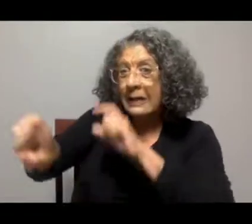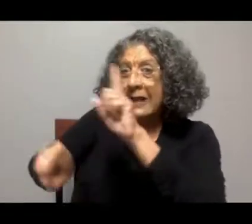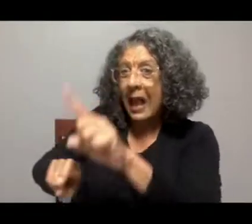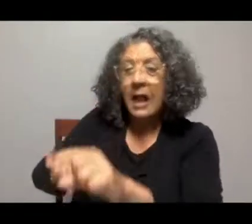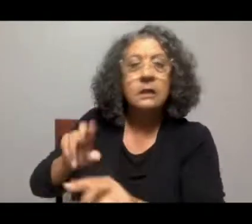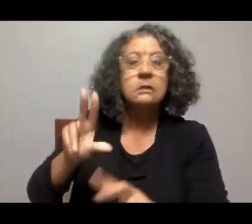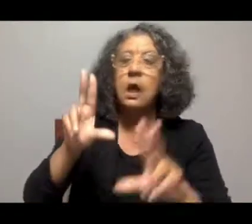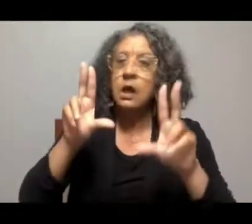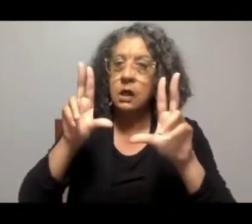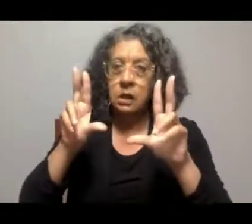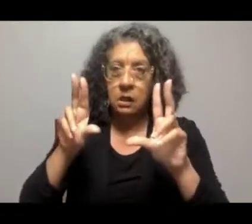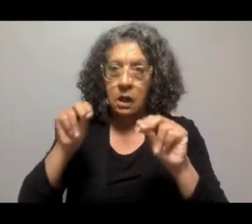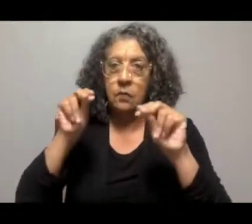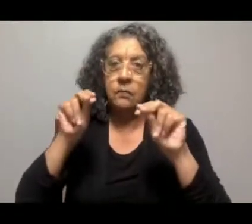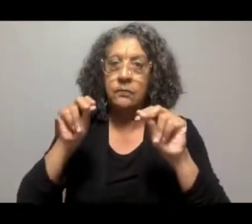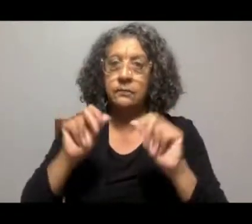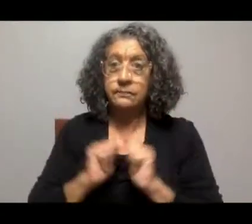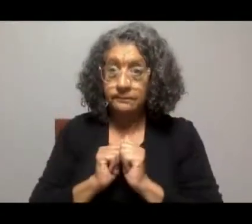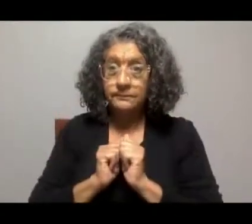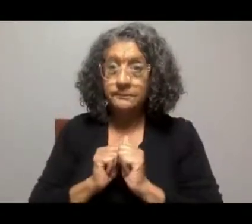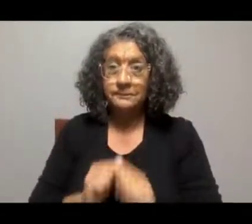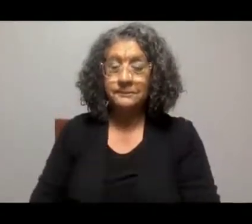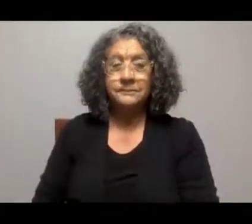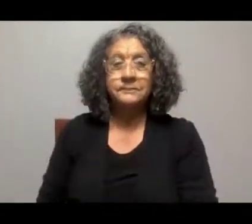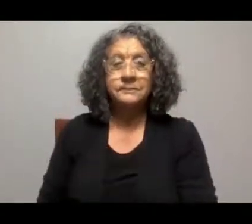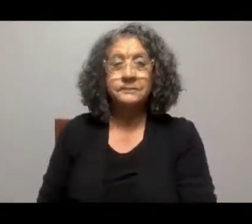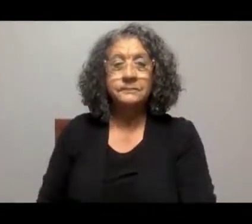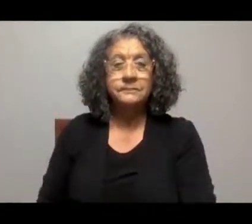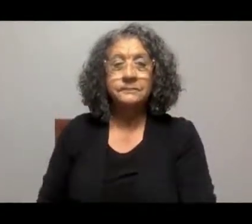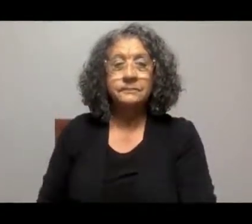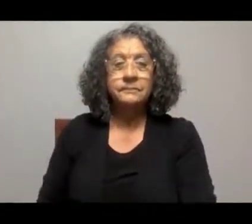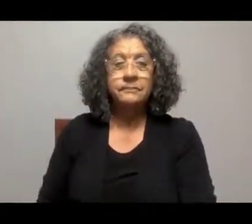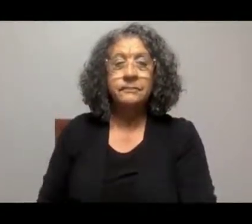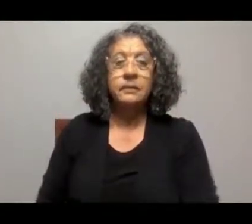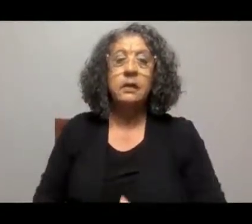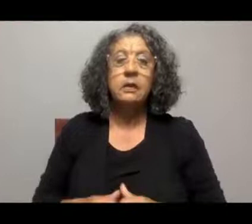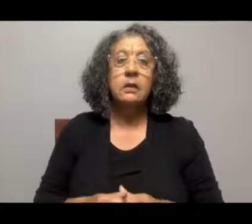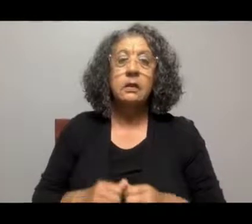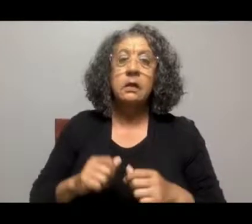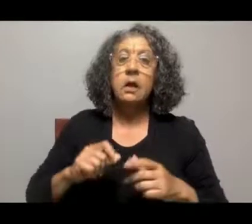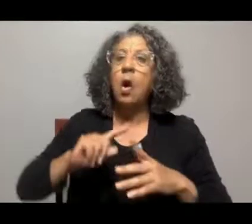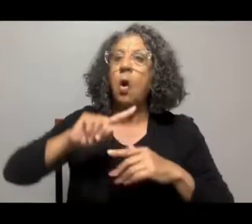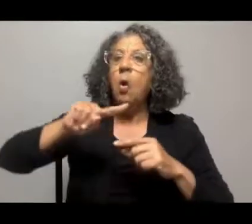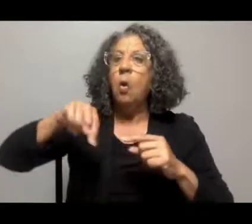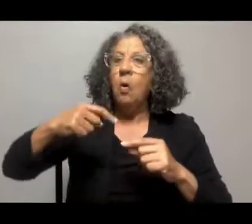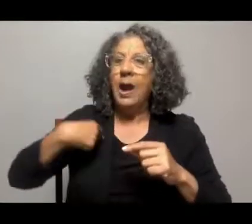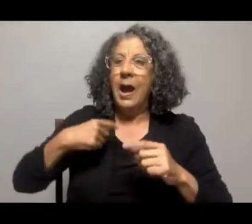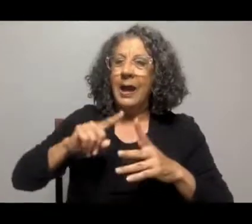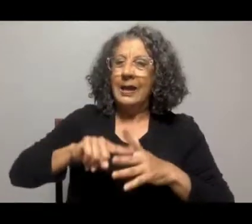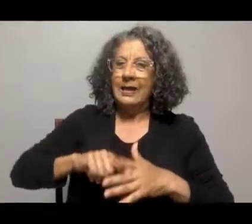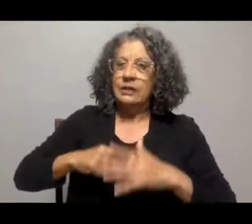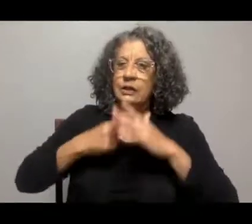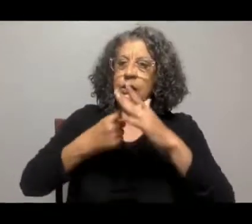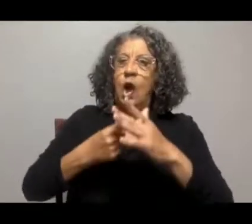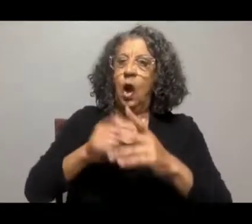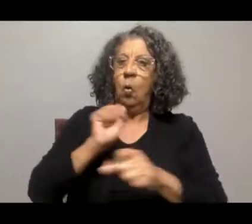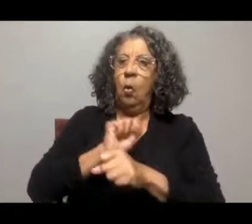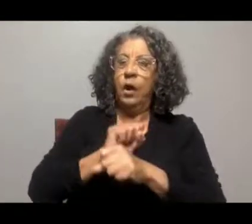if they tell you, that's fine. But for you to ask all those questions, it's not professional during the